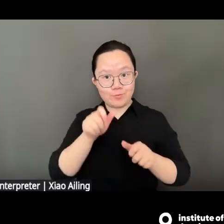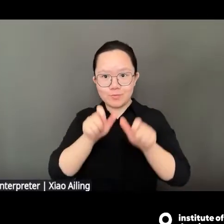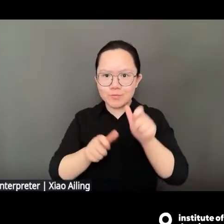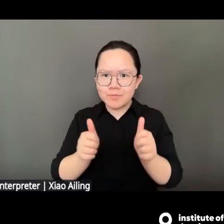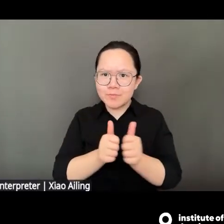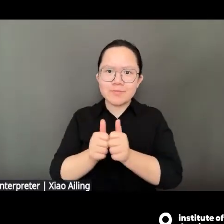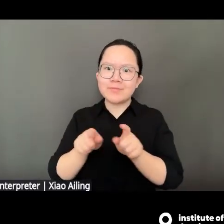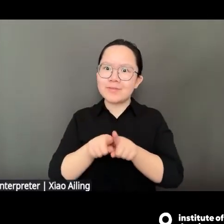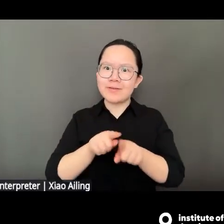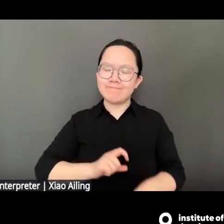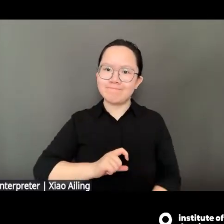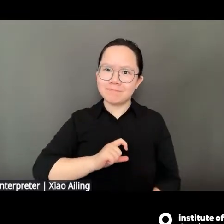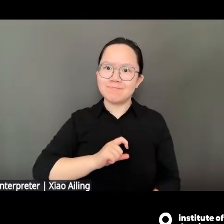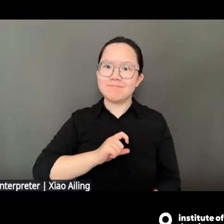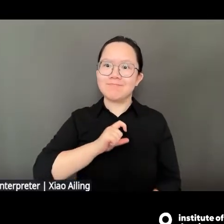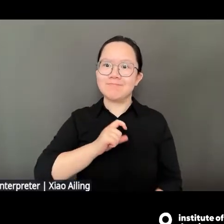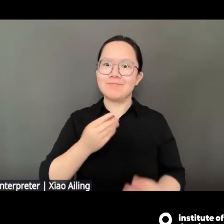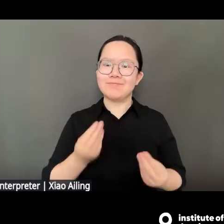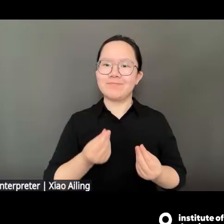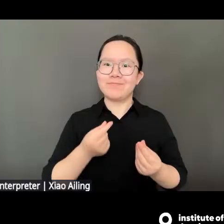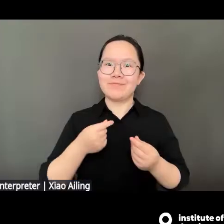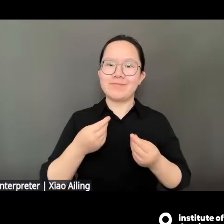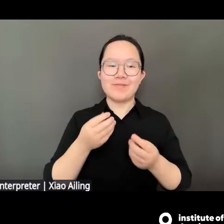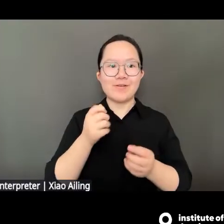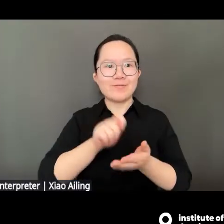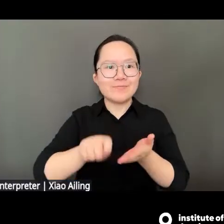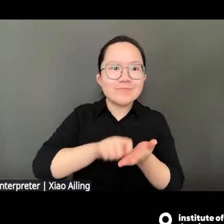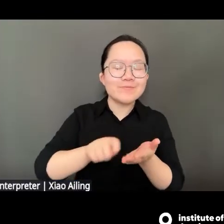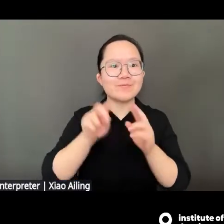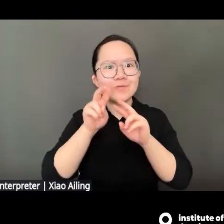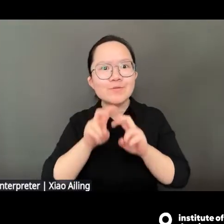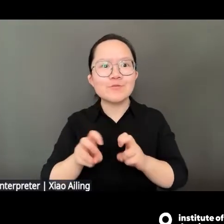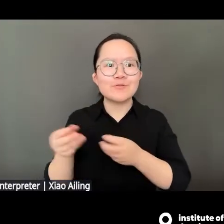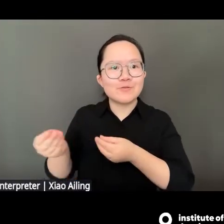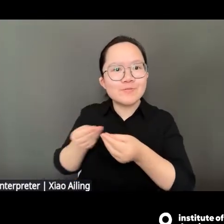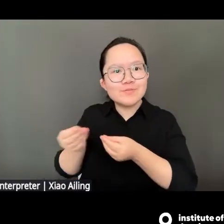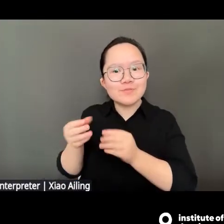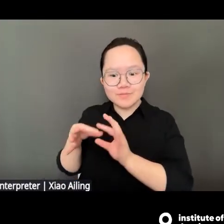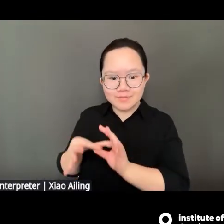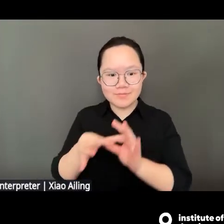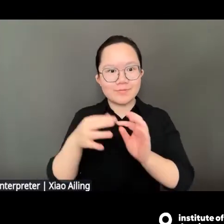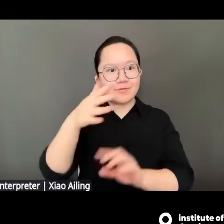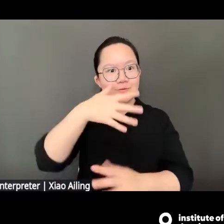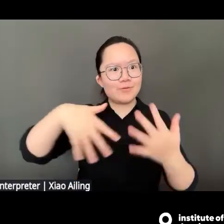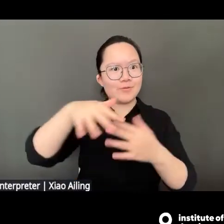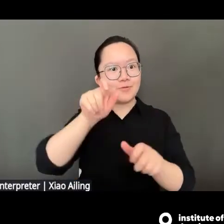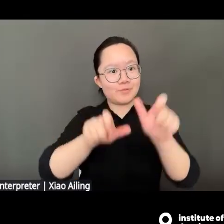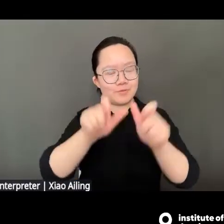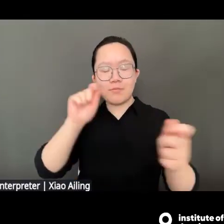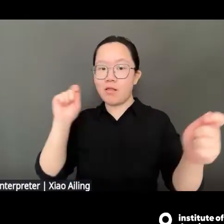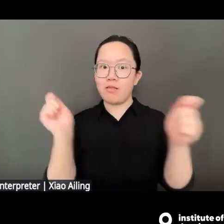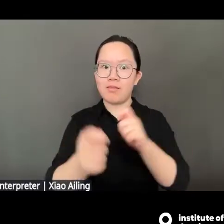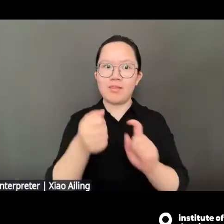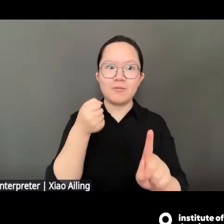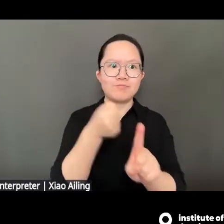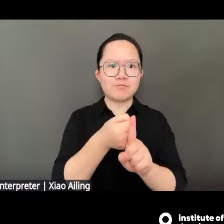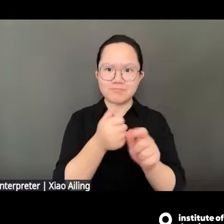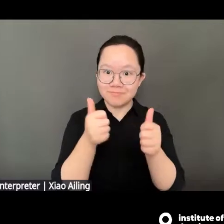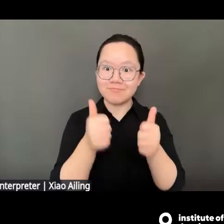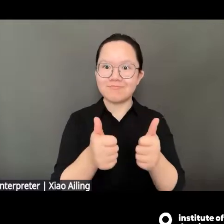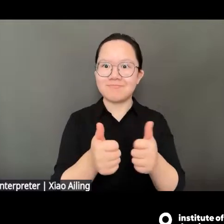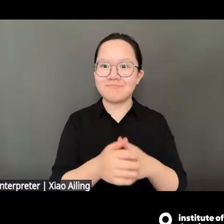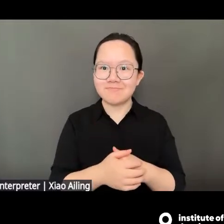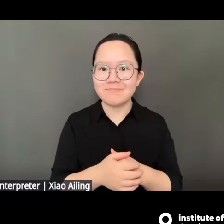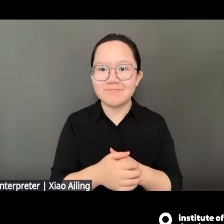However, the process was not without challenges, as while the team of peer researchers were diverse, they all